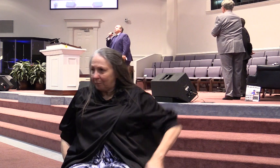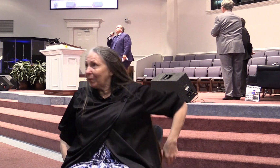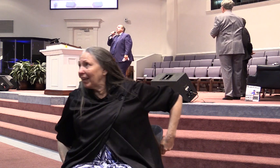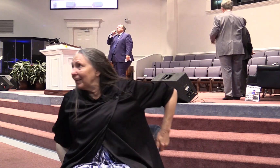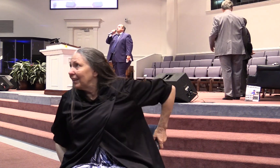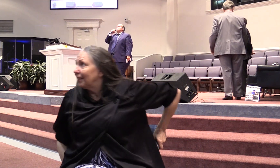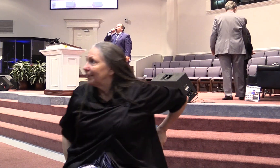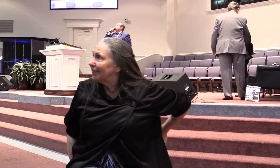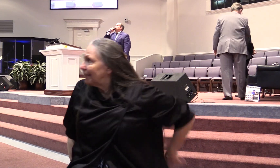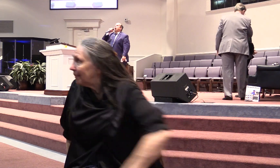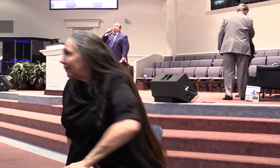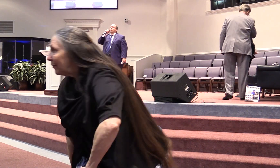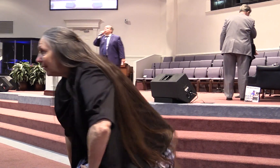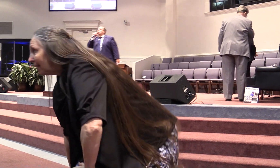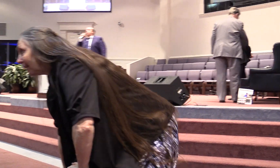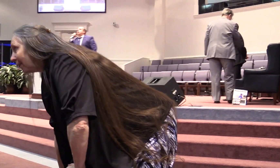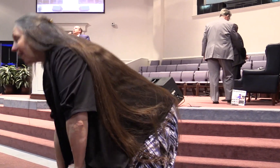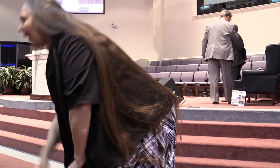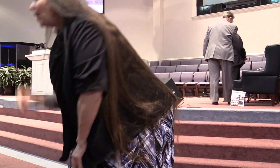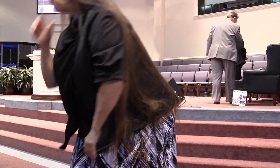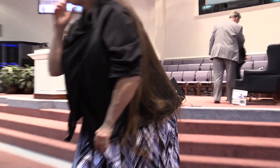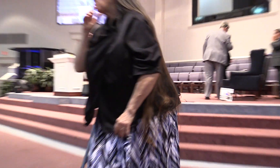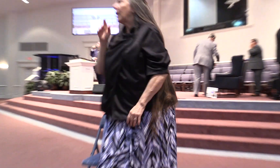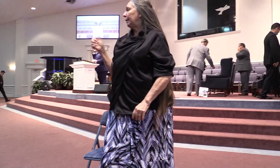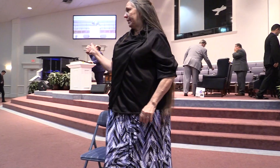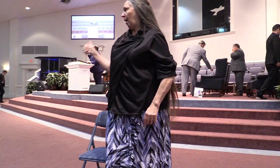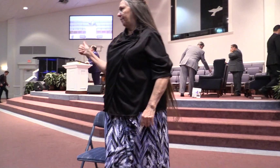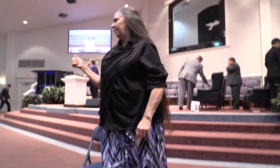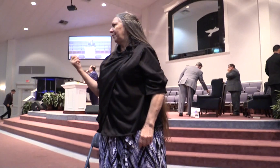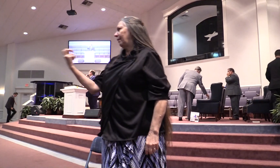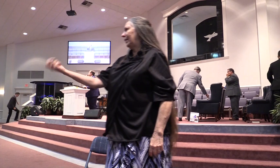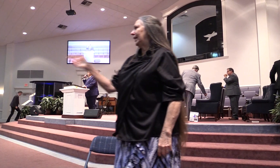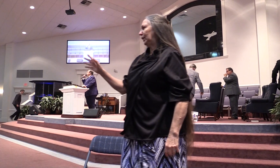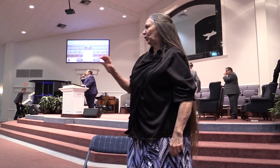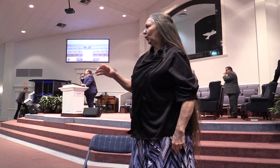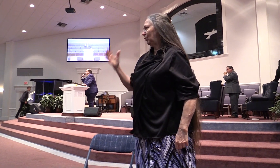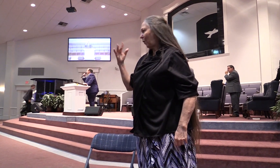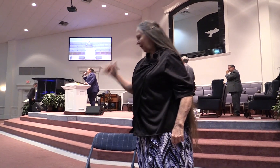Stumbled, broken and hungry and weary, into the corner of that